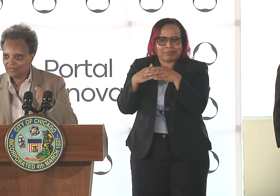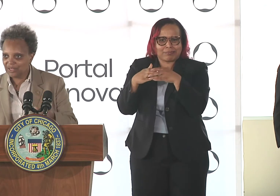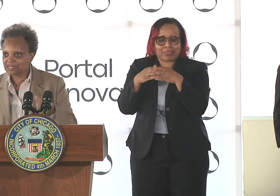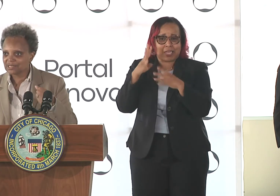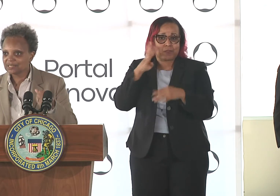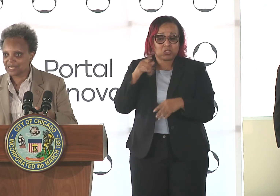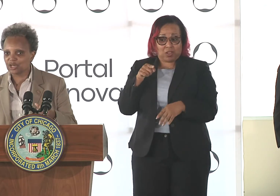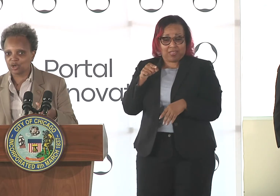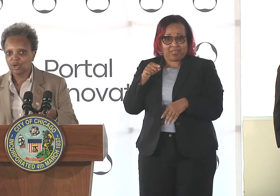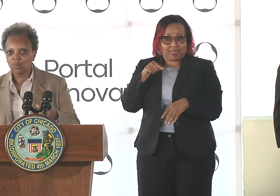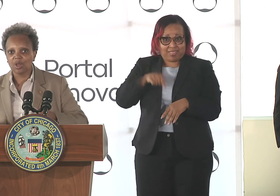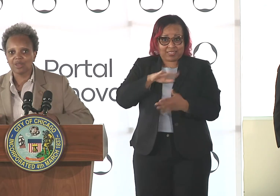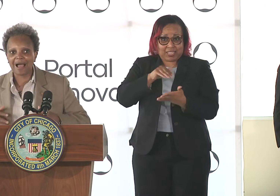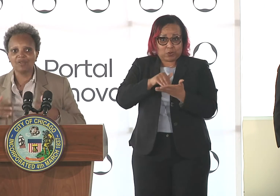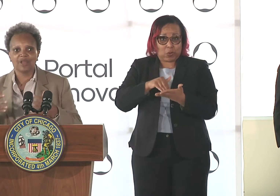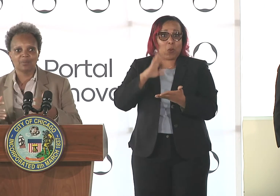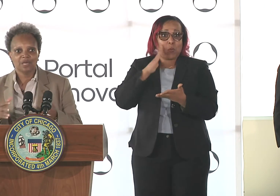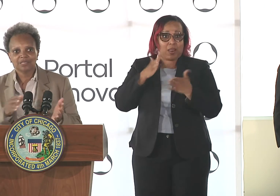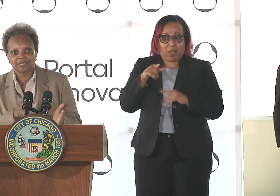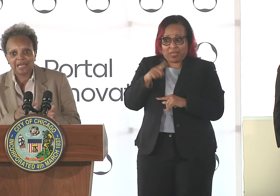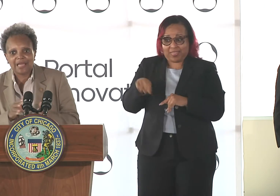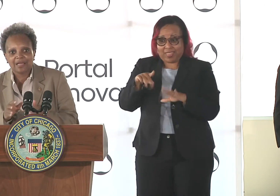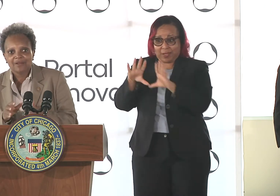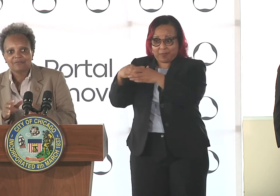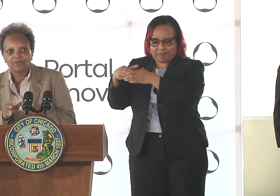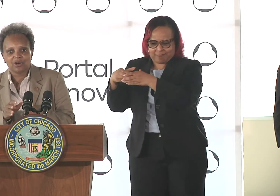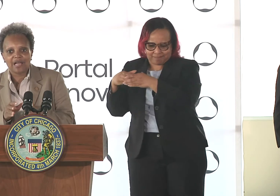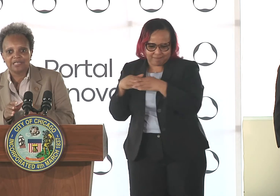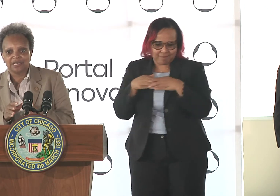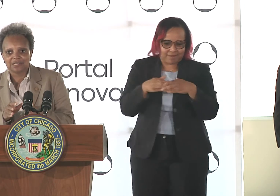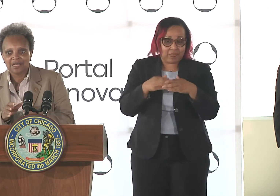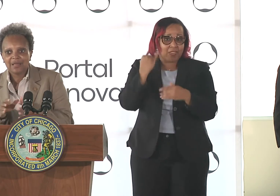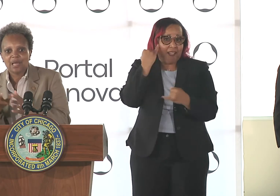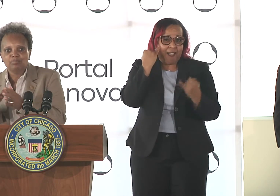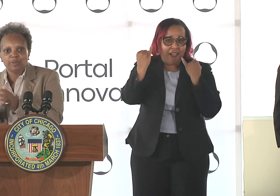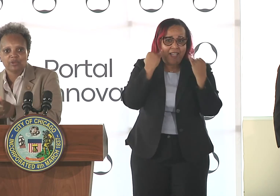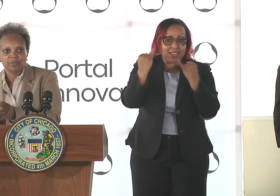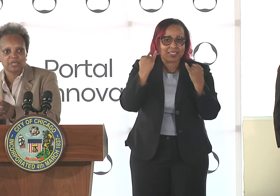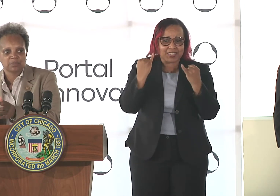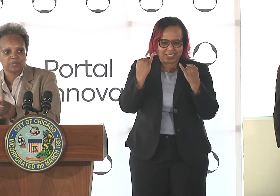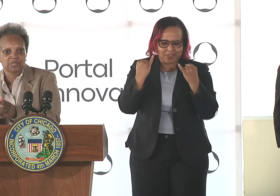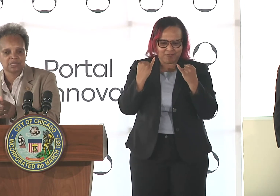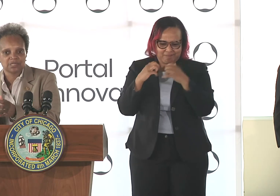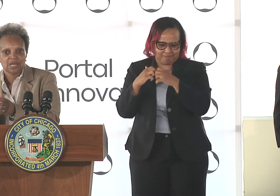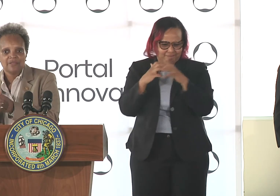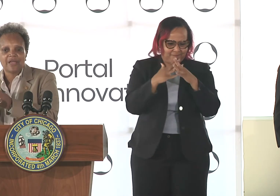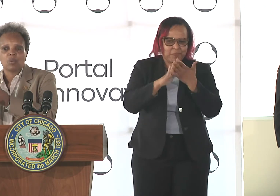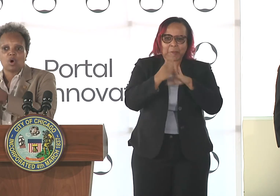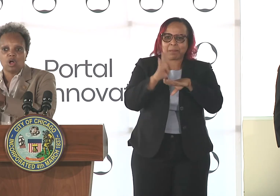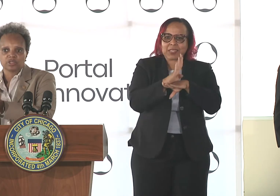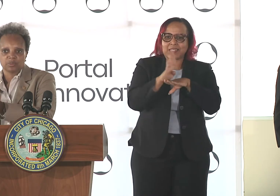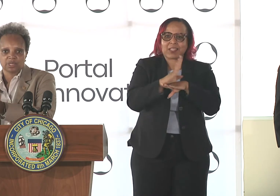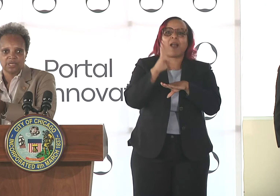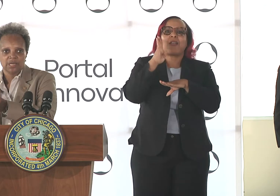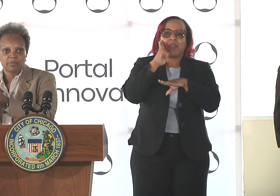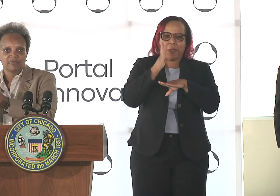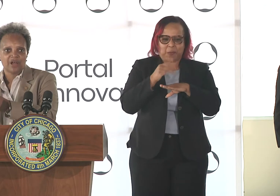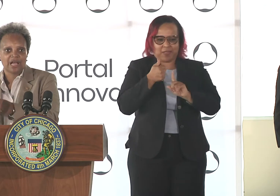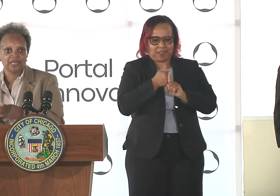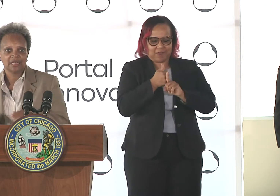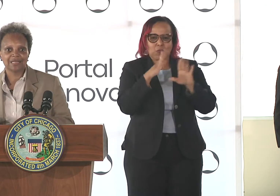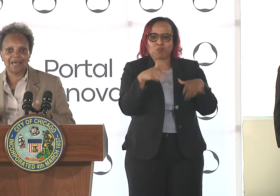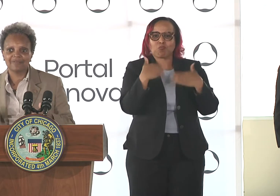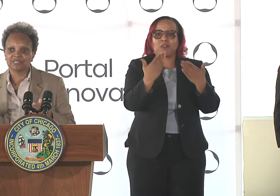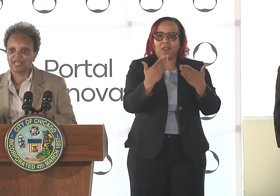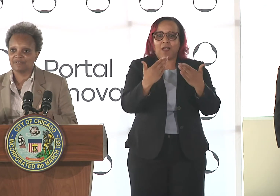And this center will allow them to take their ideas and build them into businesses that will ultimately